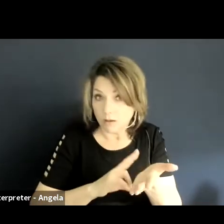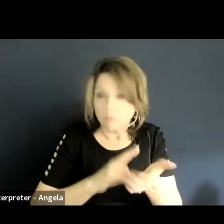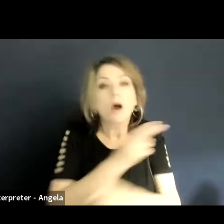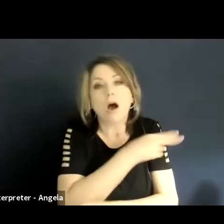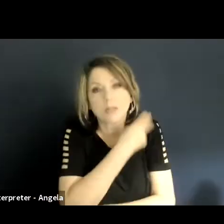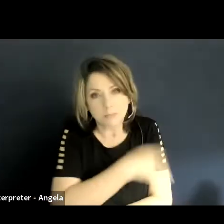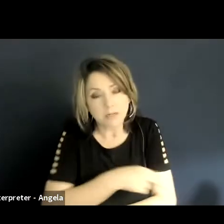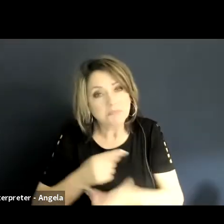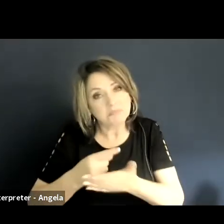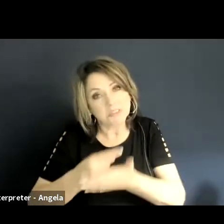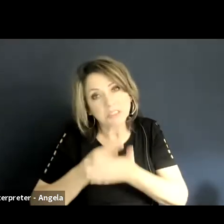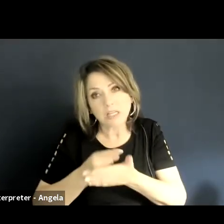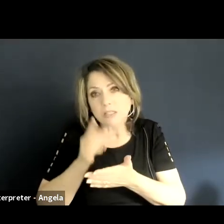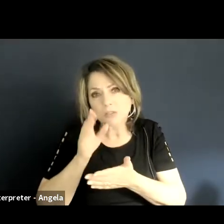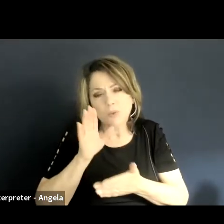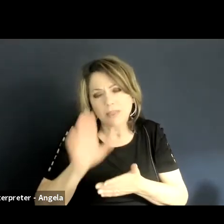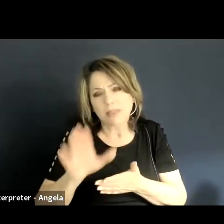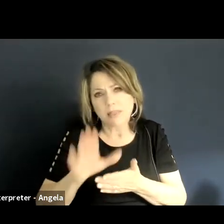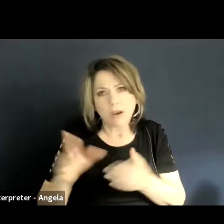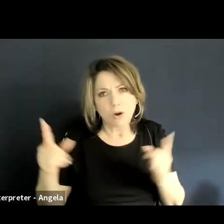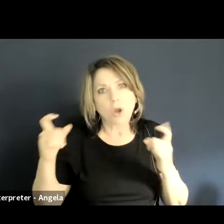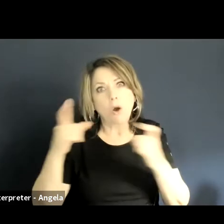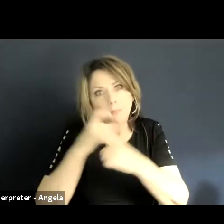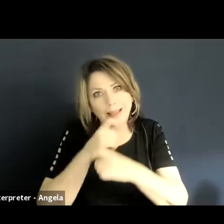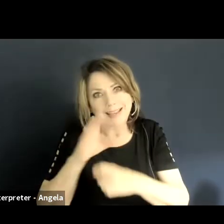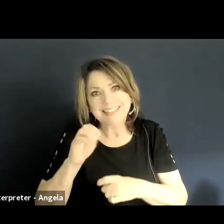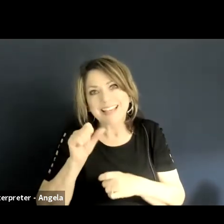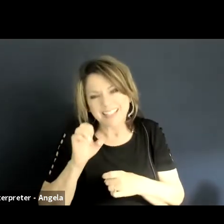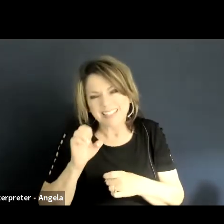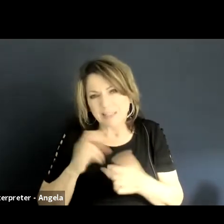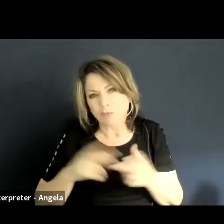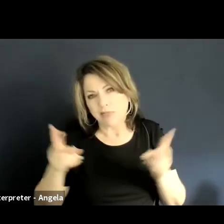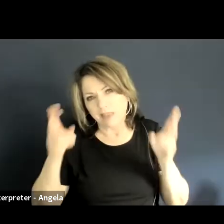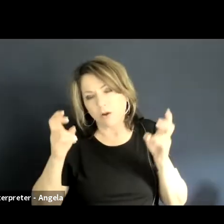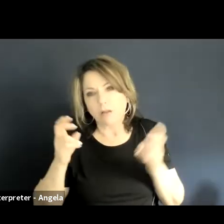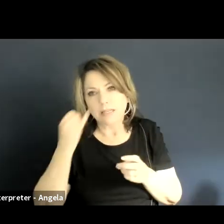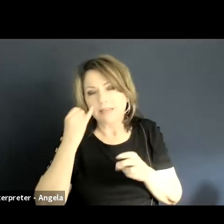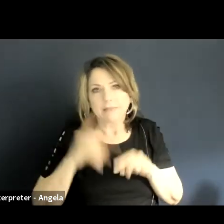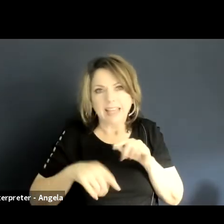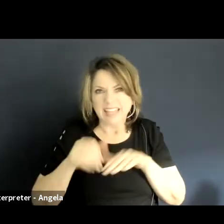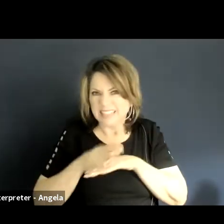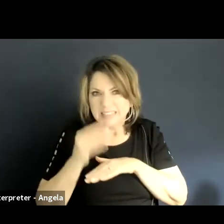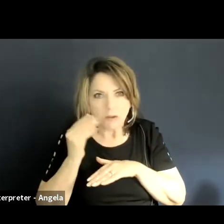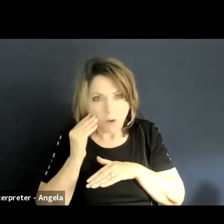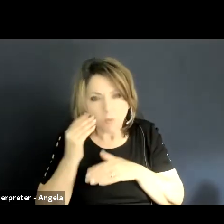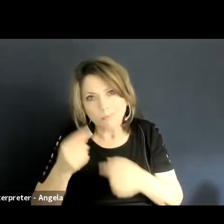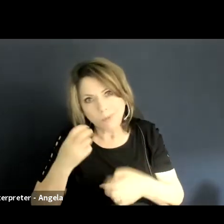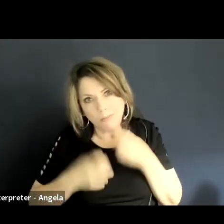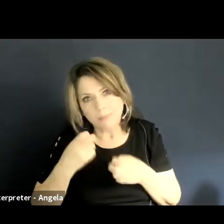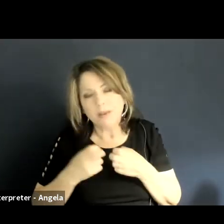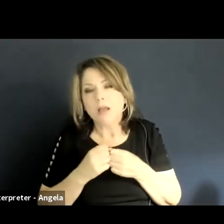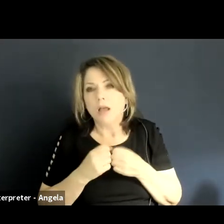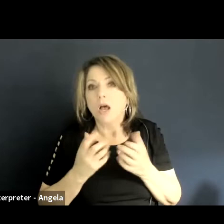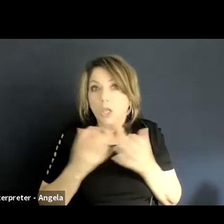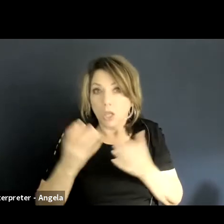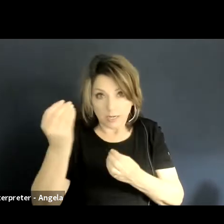about their complex cases. That's what they call people who they have trouble discharging, and got lots of information that helped us in